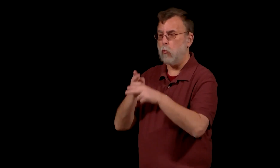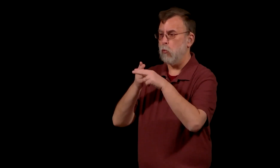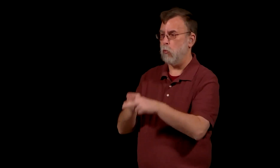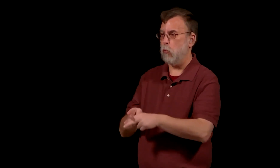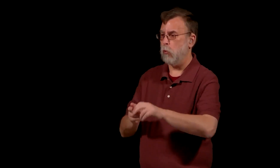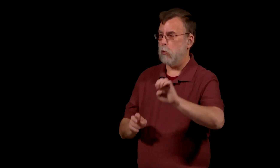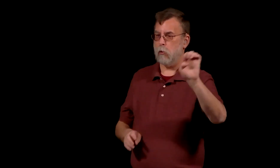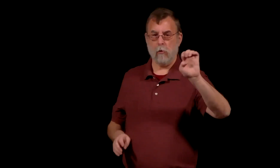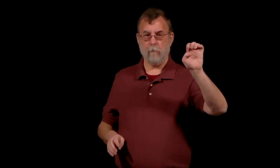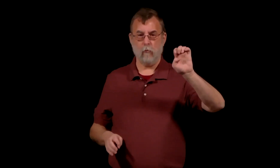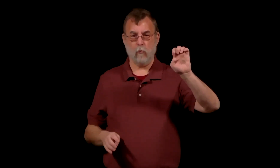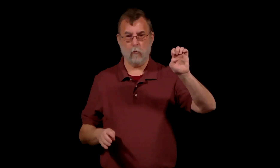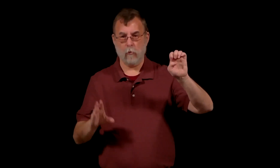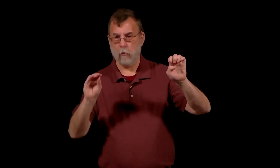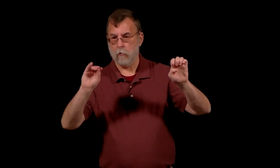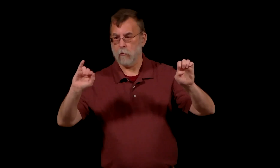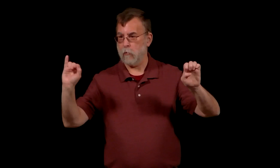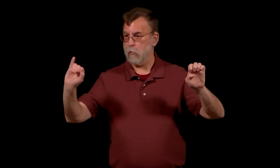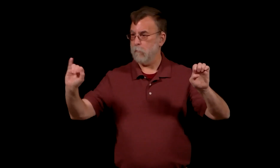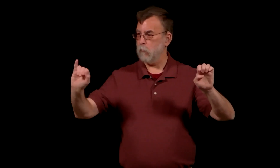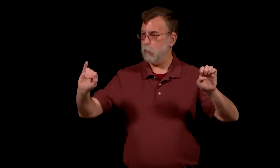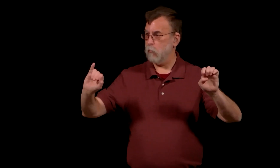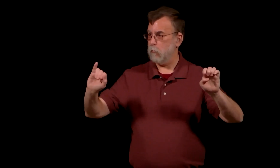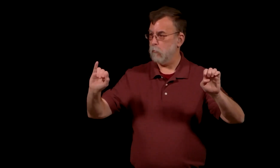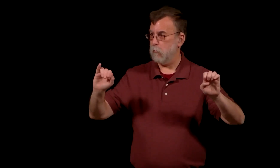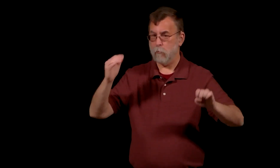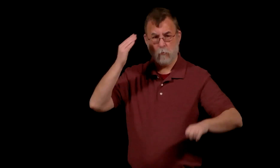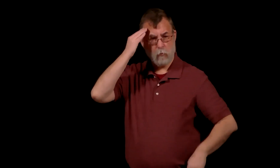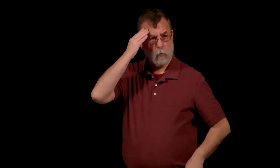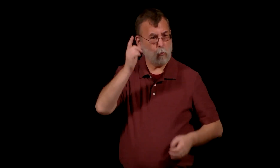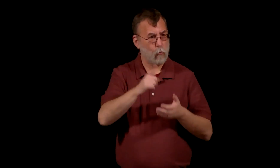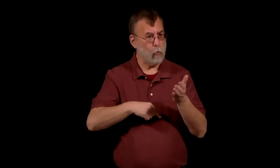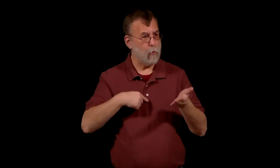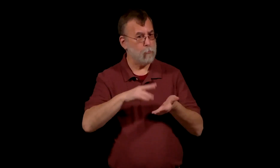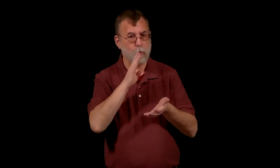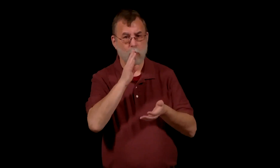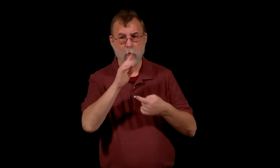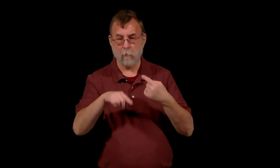How we approach a person depends on E or I.